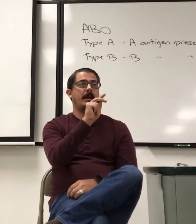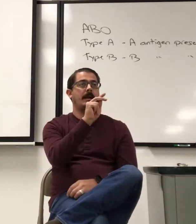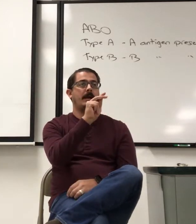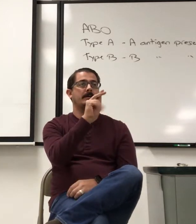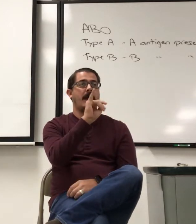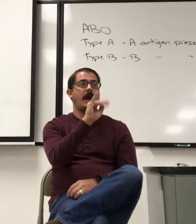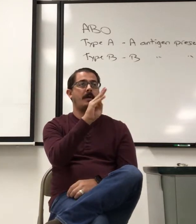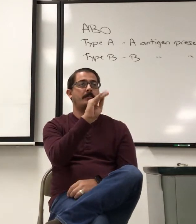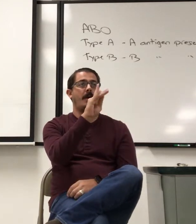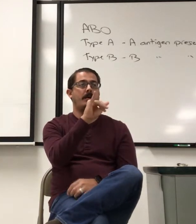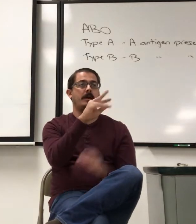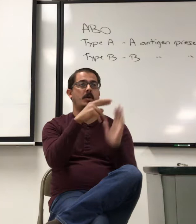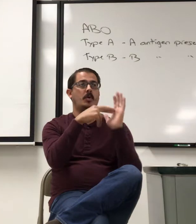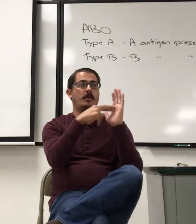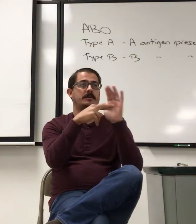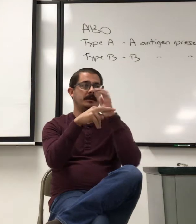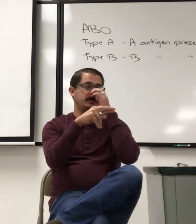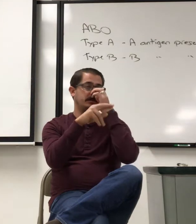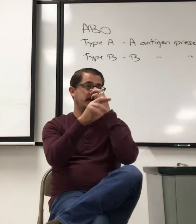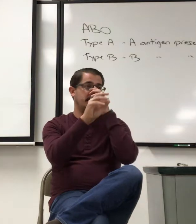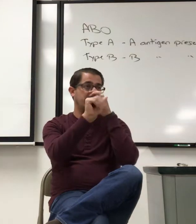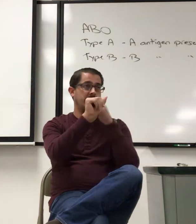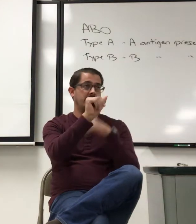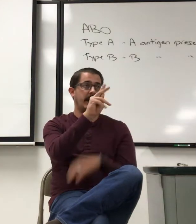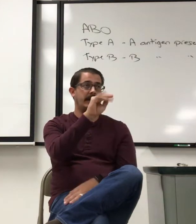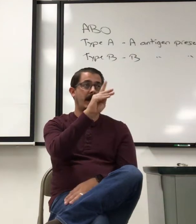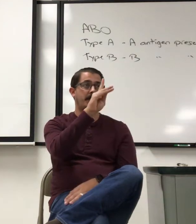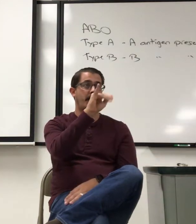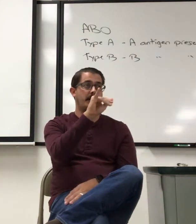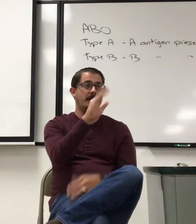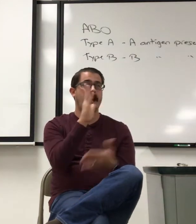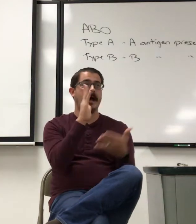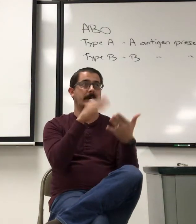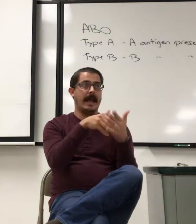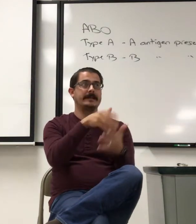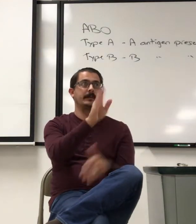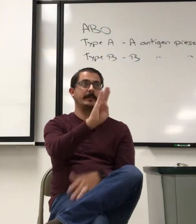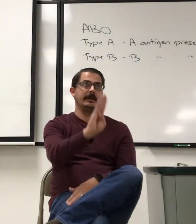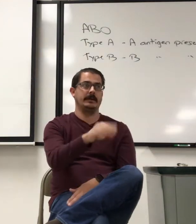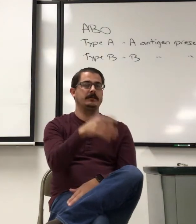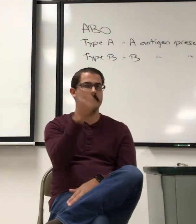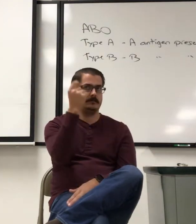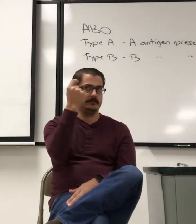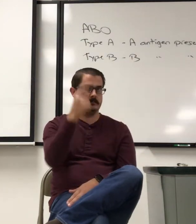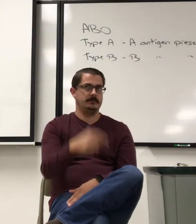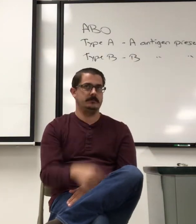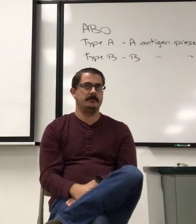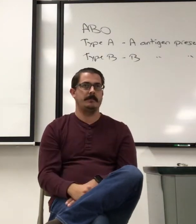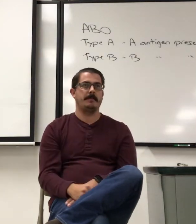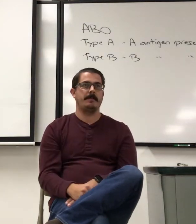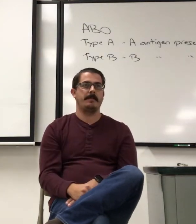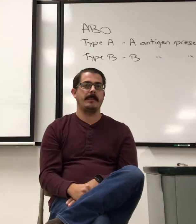represents the antibody against B. I don't want to keep writing it. I think you kind of get the idea.